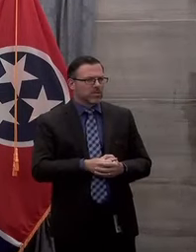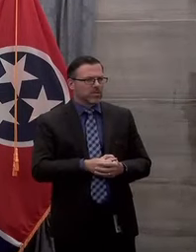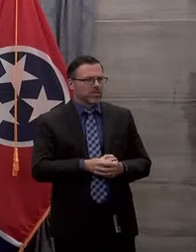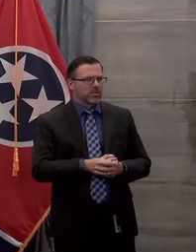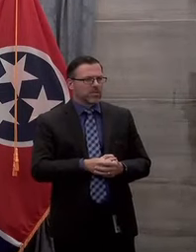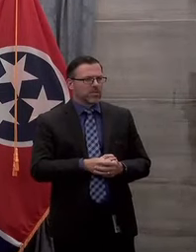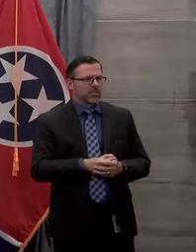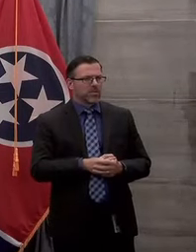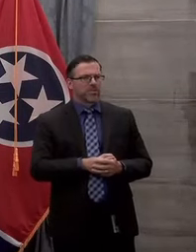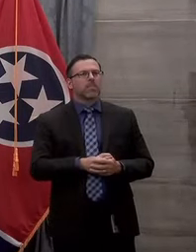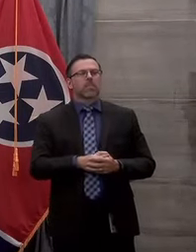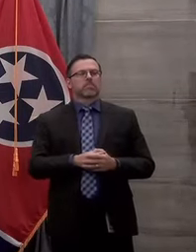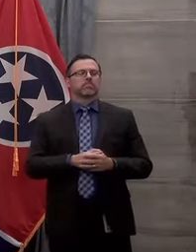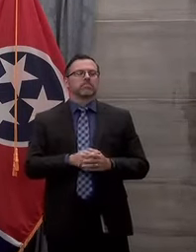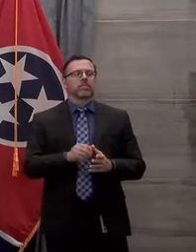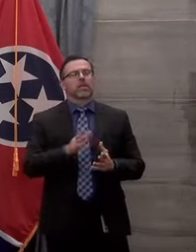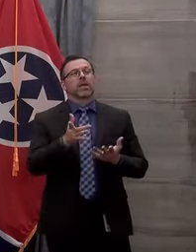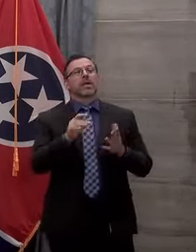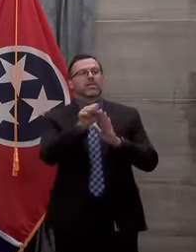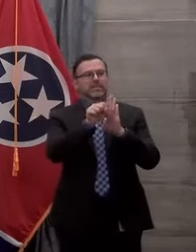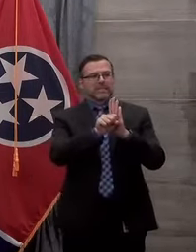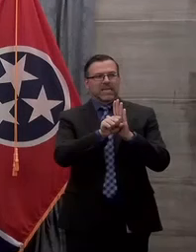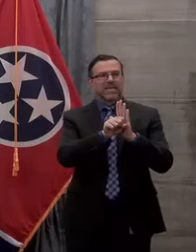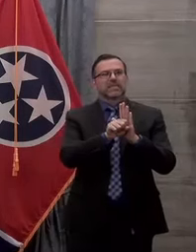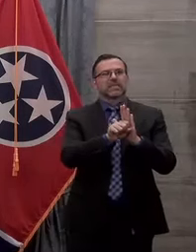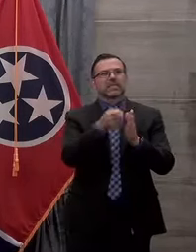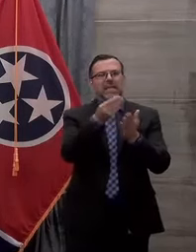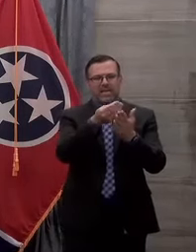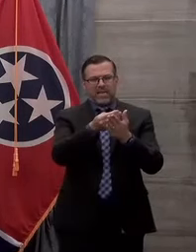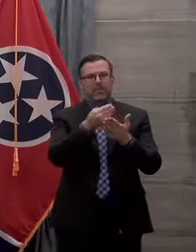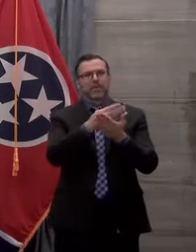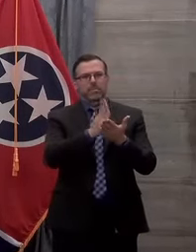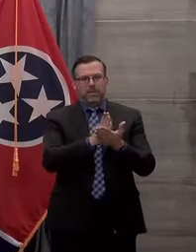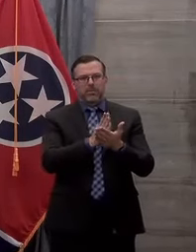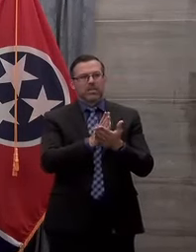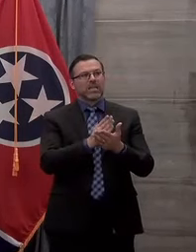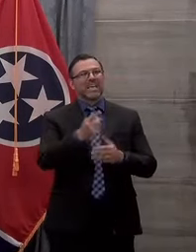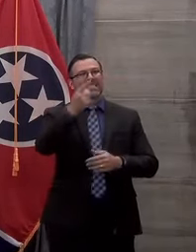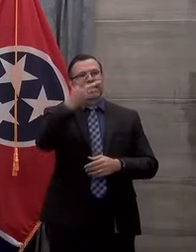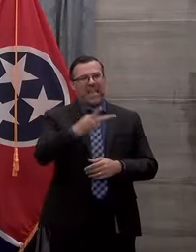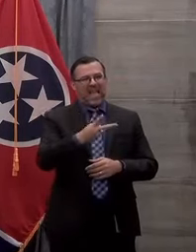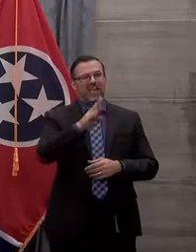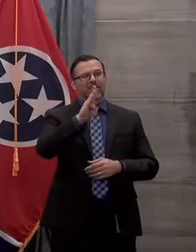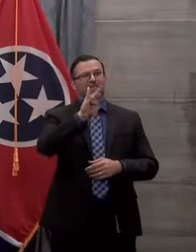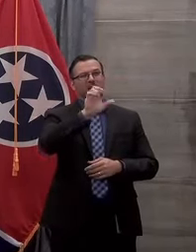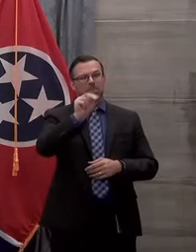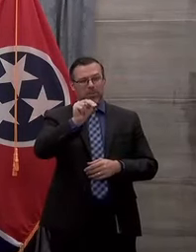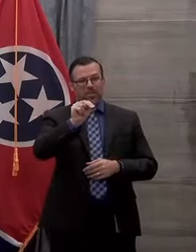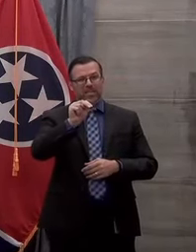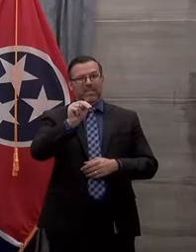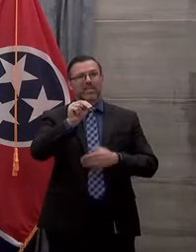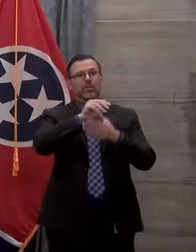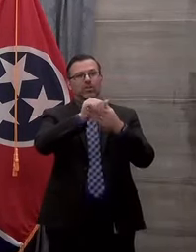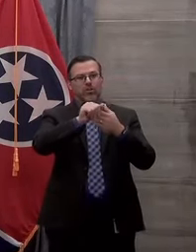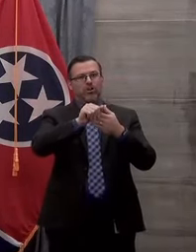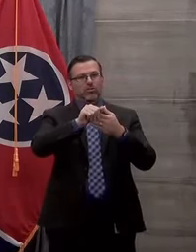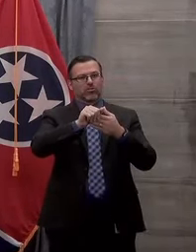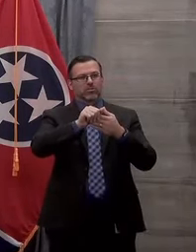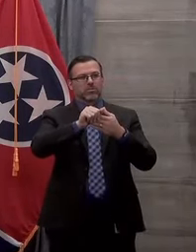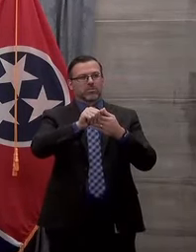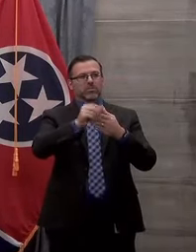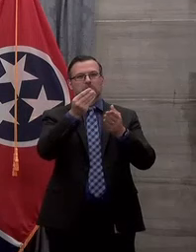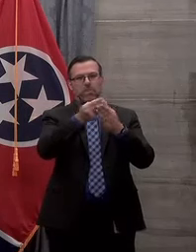So let me tell you how bad the state's economic budget is. It's a $500 million shortfall to close out this